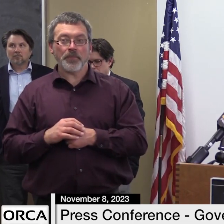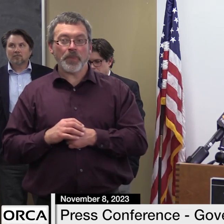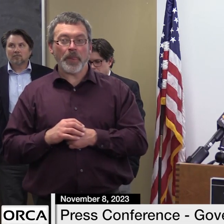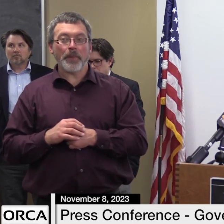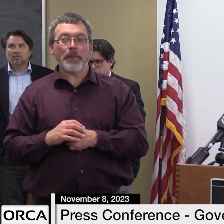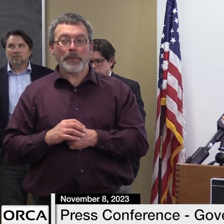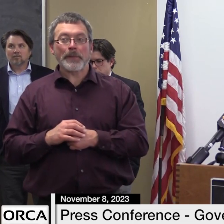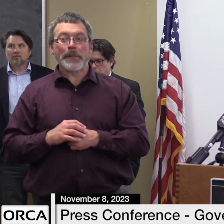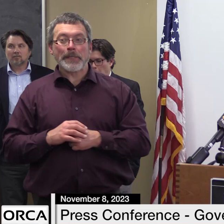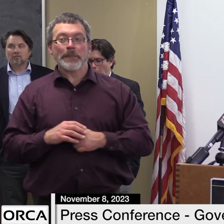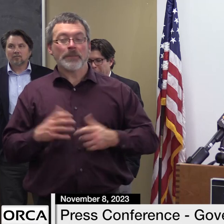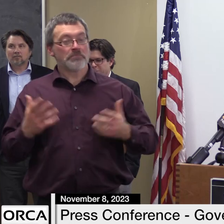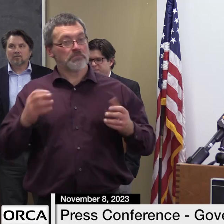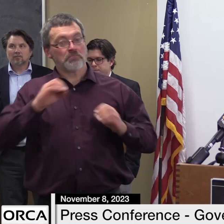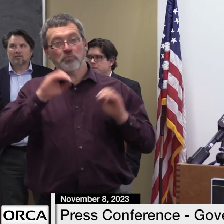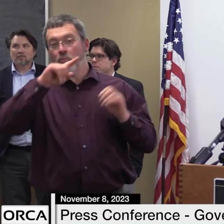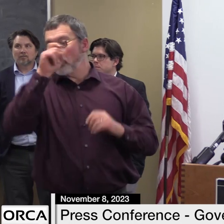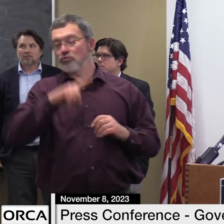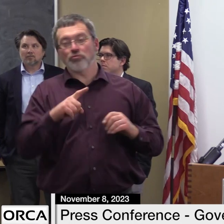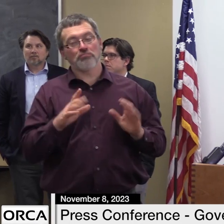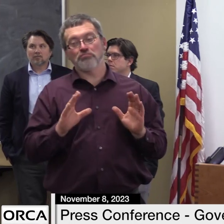No questions for me today. Thank you.